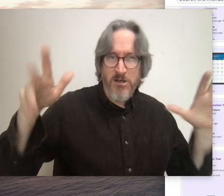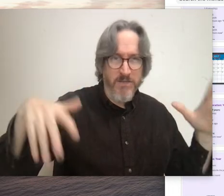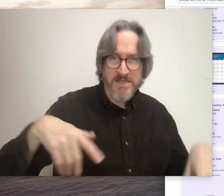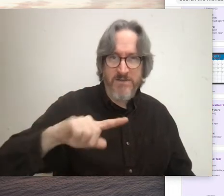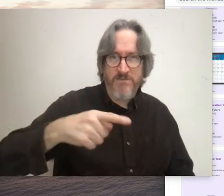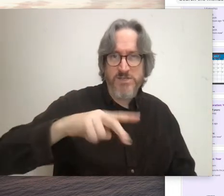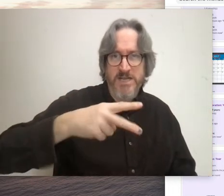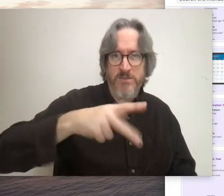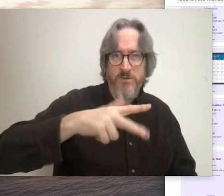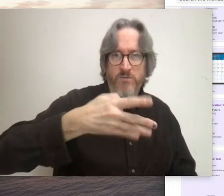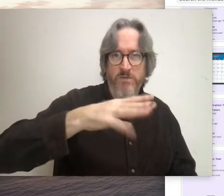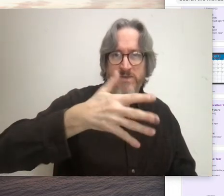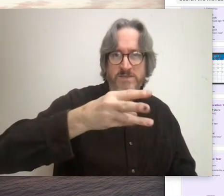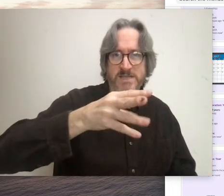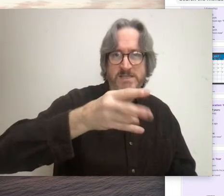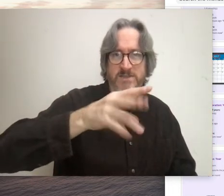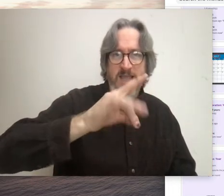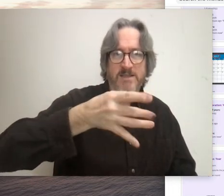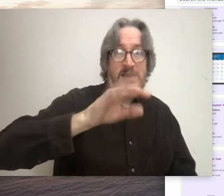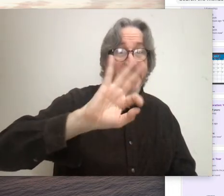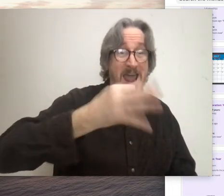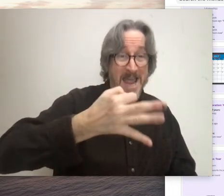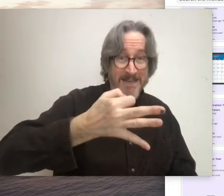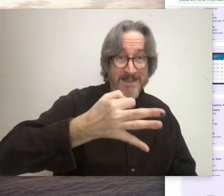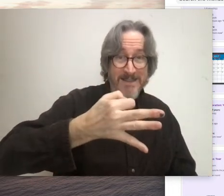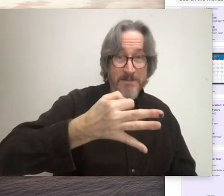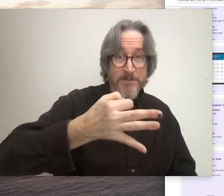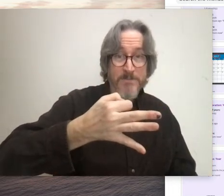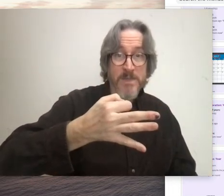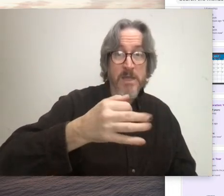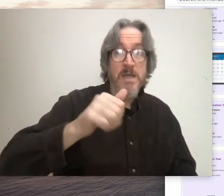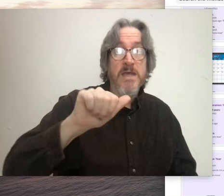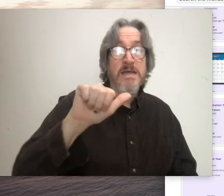ST, all that stuff. First, second, third, fourth, fifth, sixth, seventh, eighth, ninth,